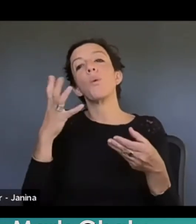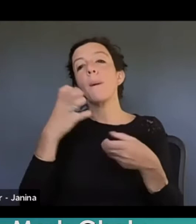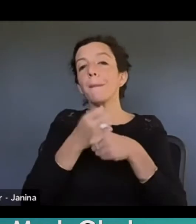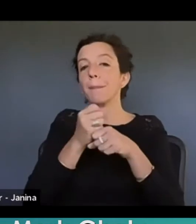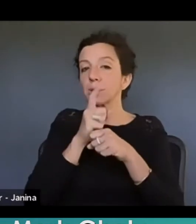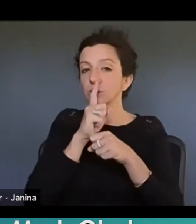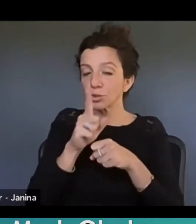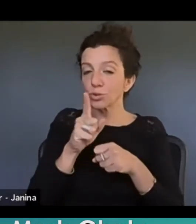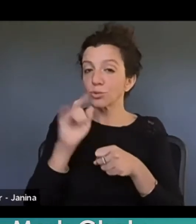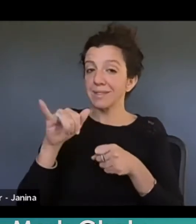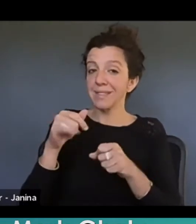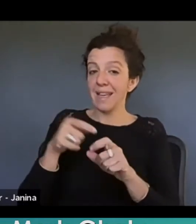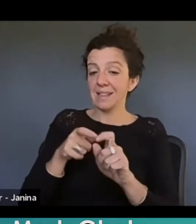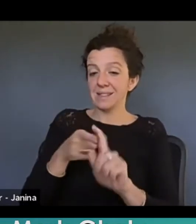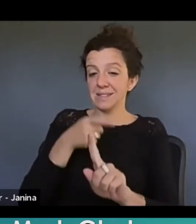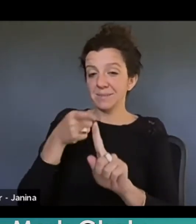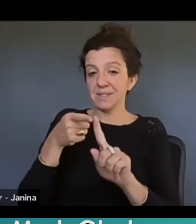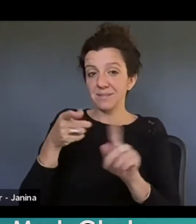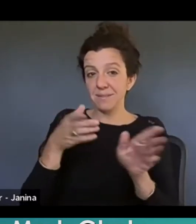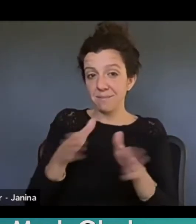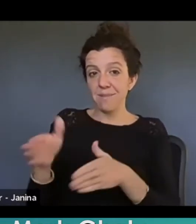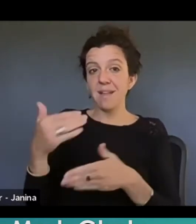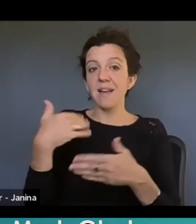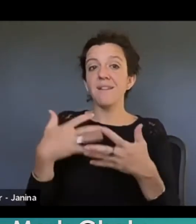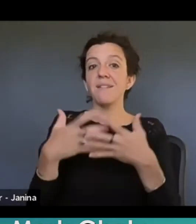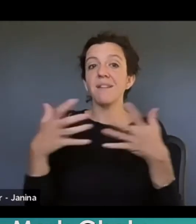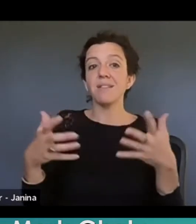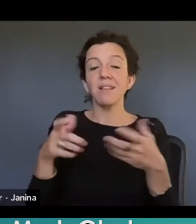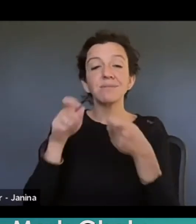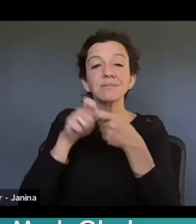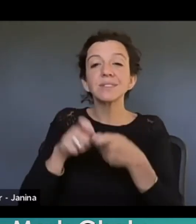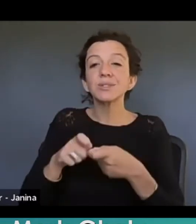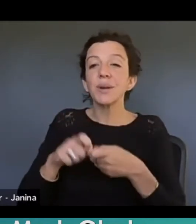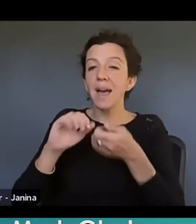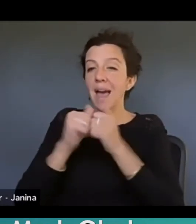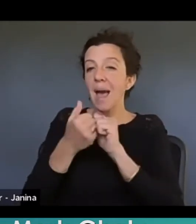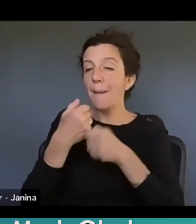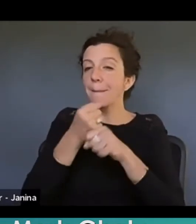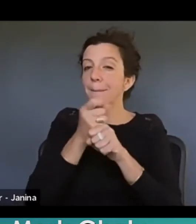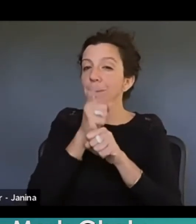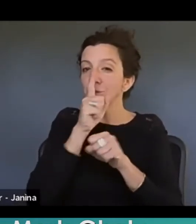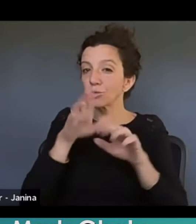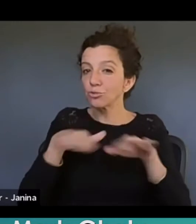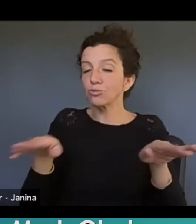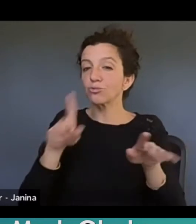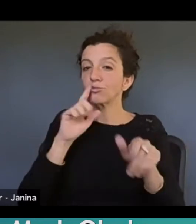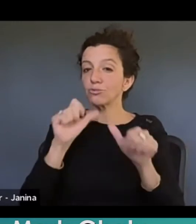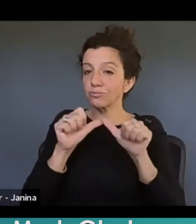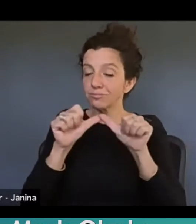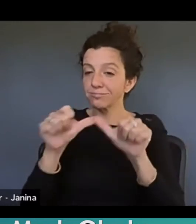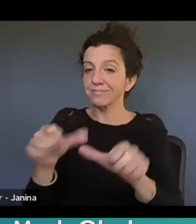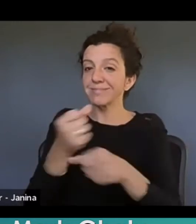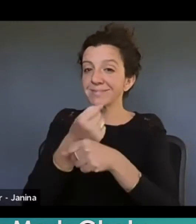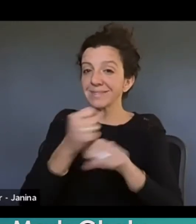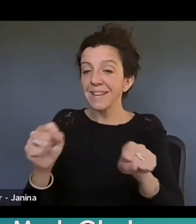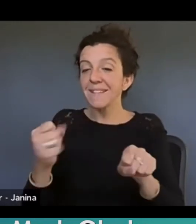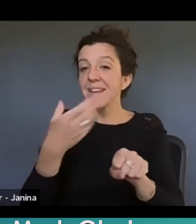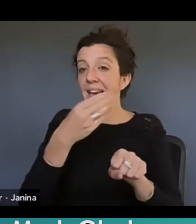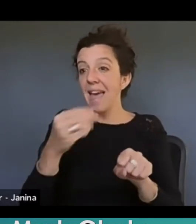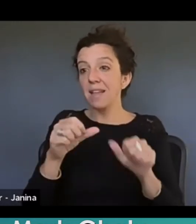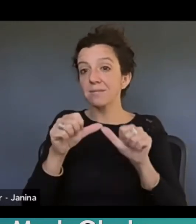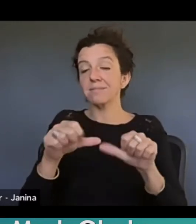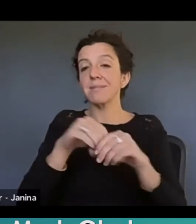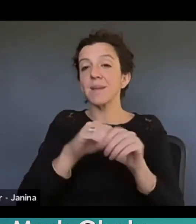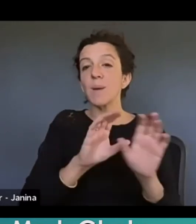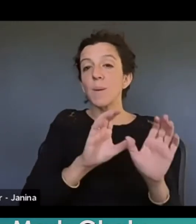that the site-specific plan has a lot of detail about how they're going to make sure that kids are in cohorts, which is small, stable groups that are